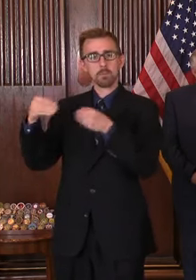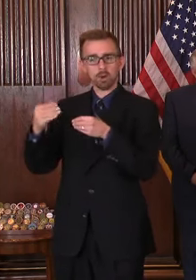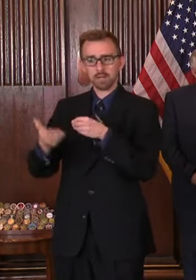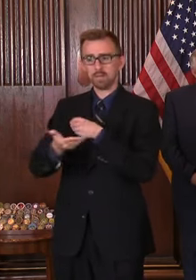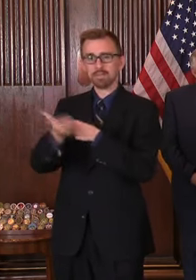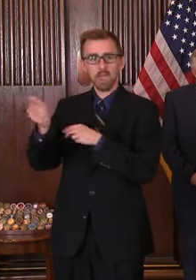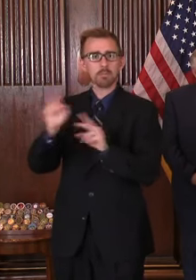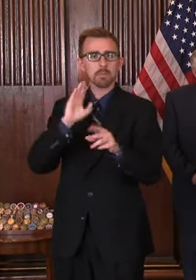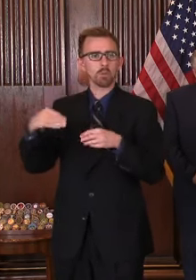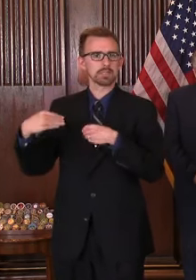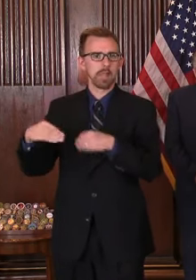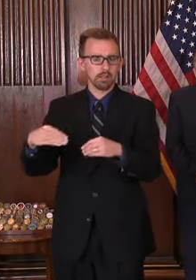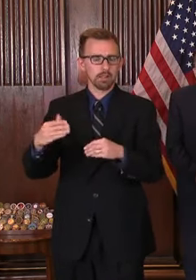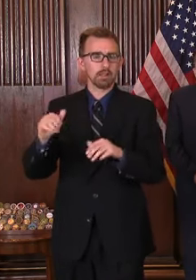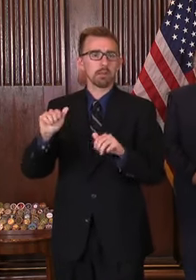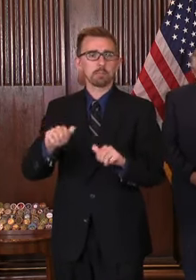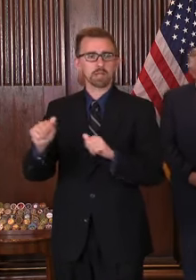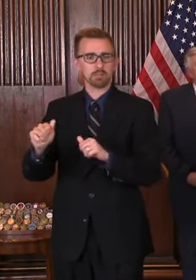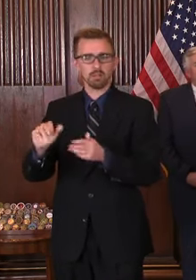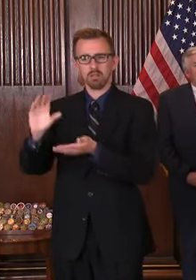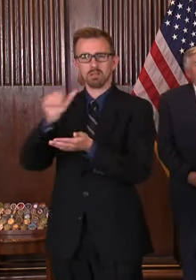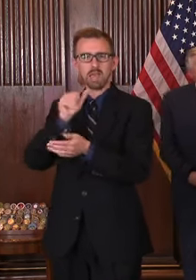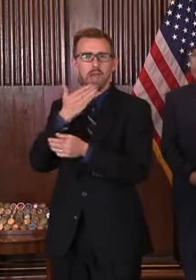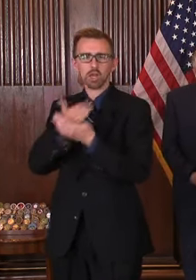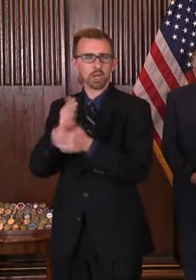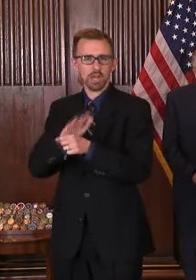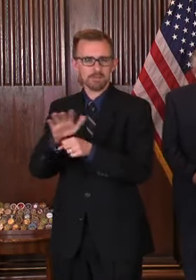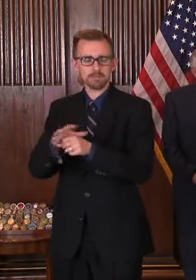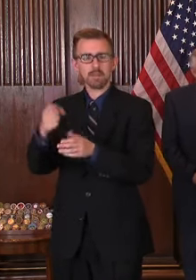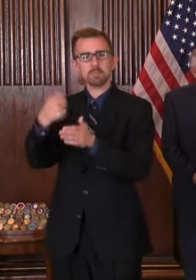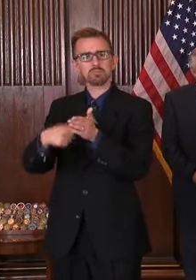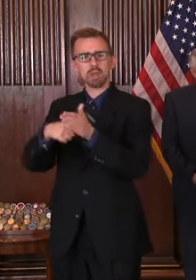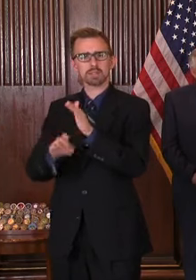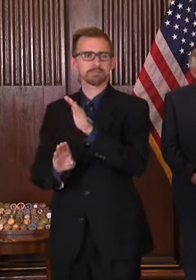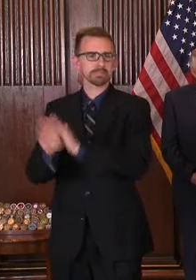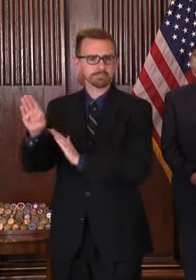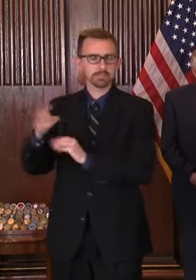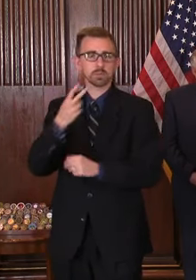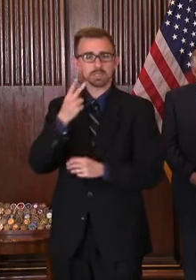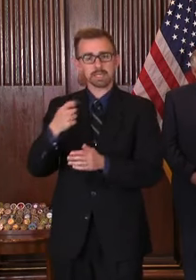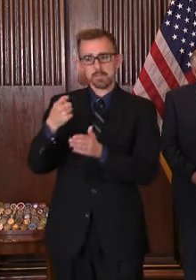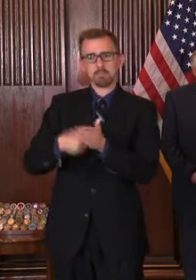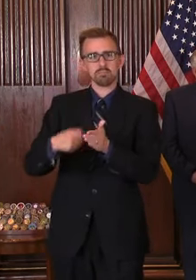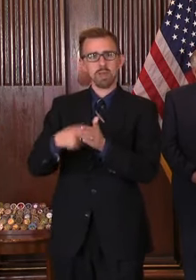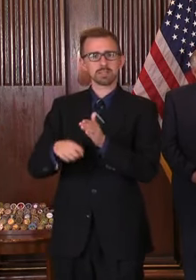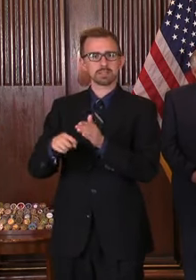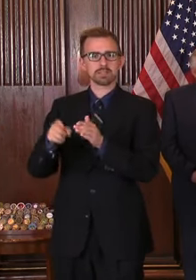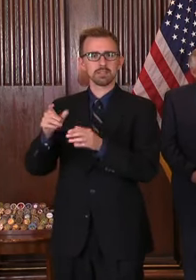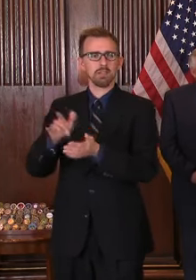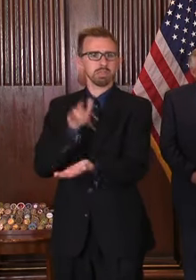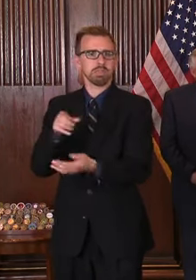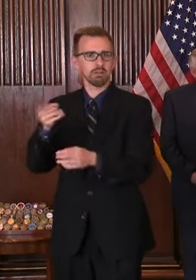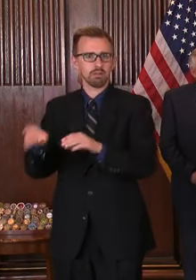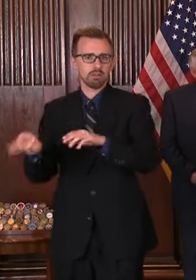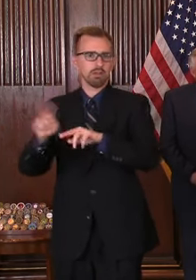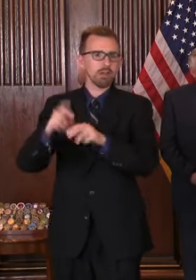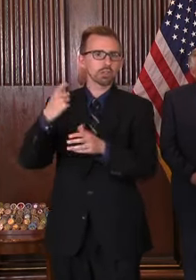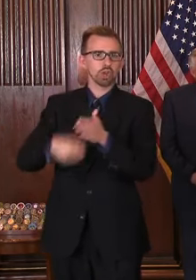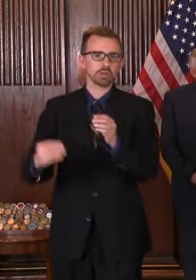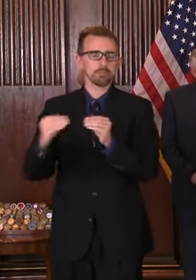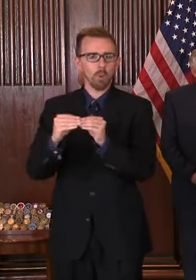be people selling things that may be inferior, marking up prices. So we've seen price gouging. We've seen